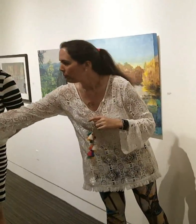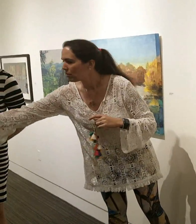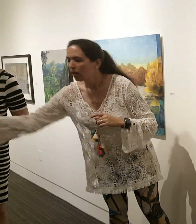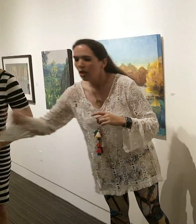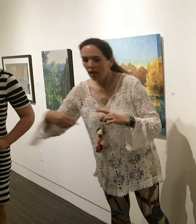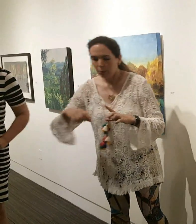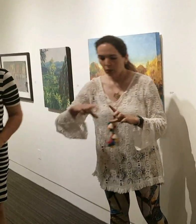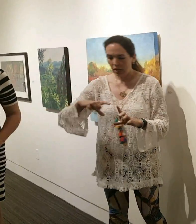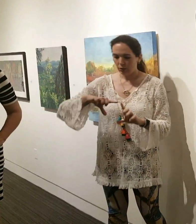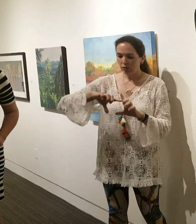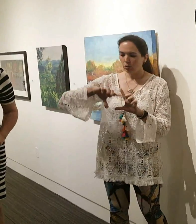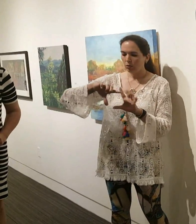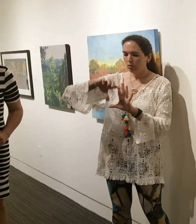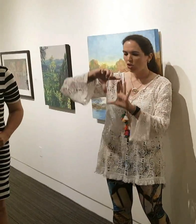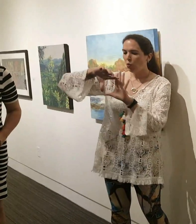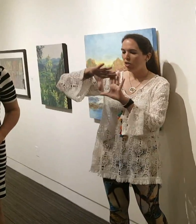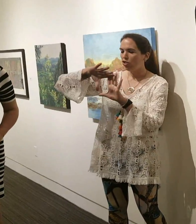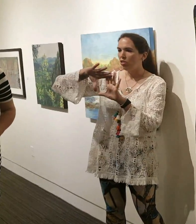little